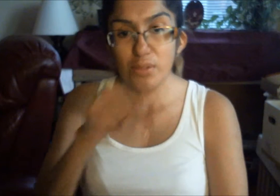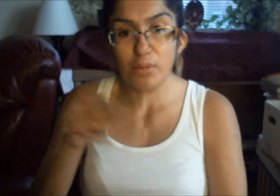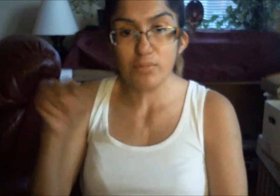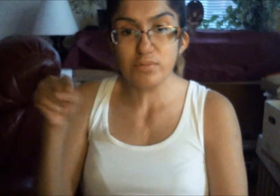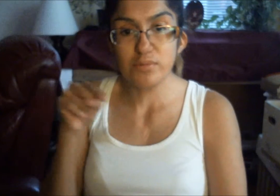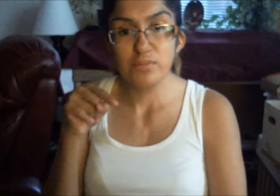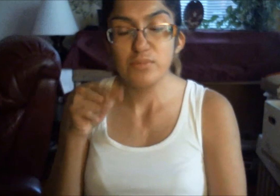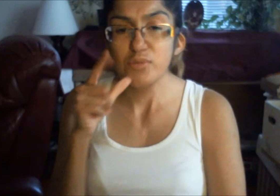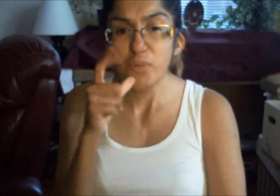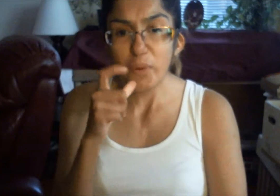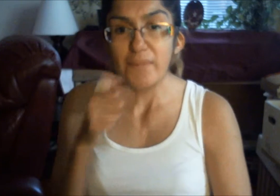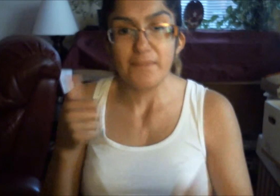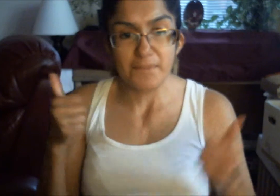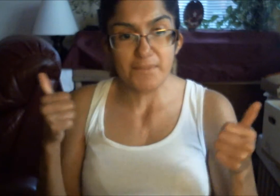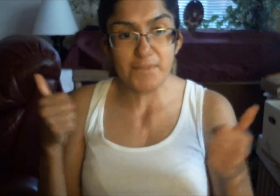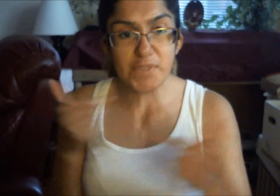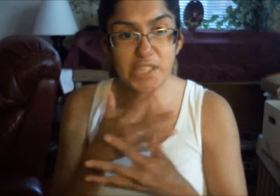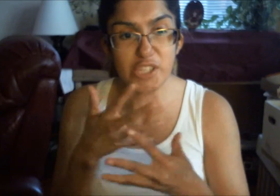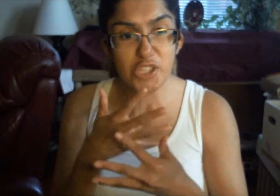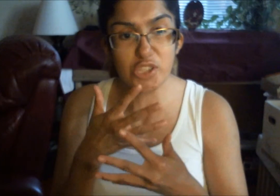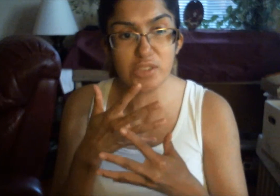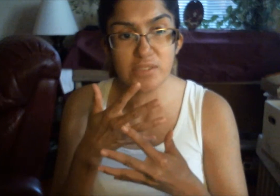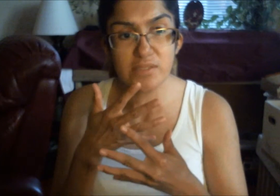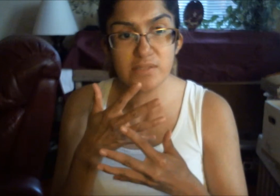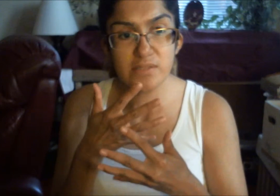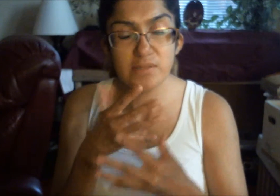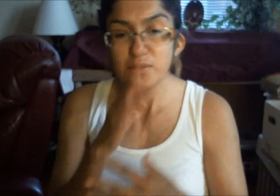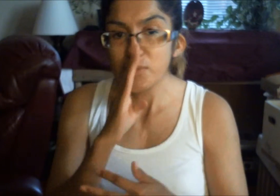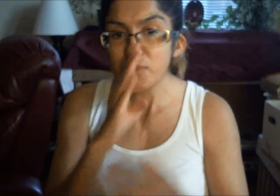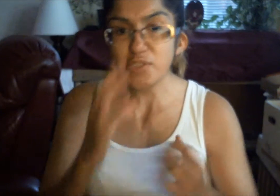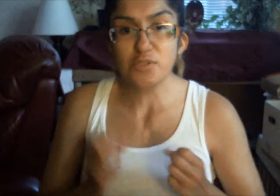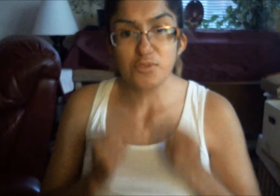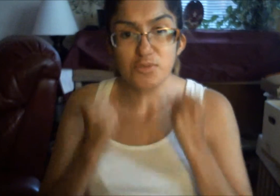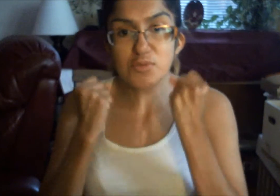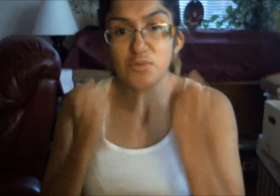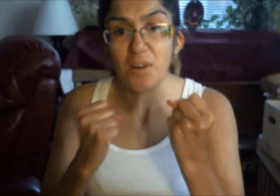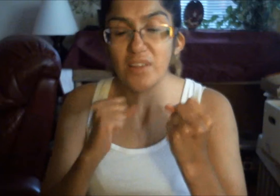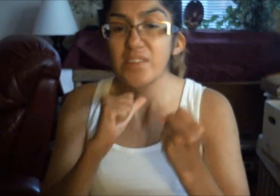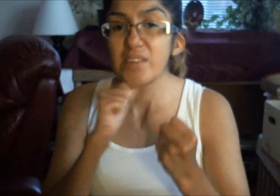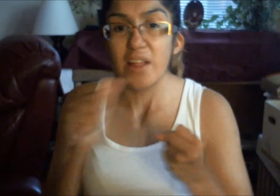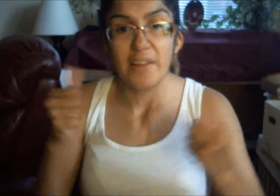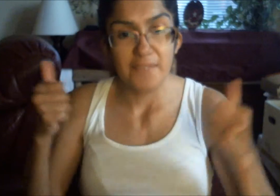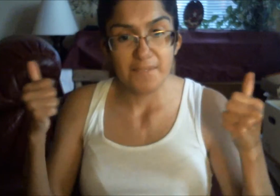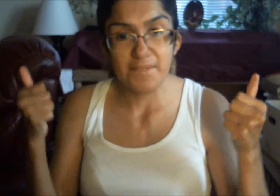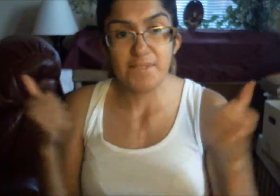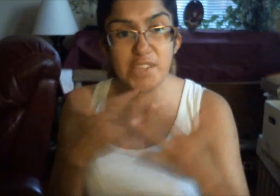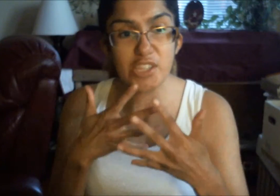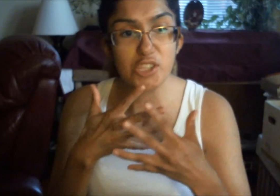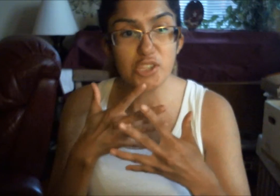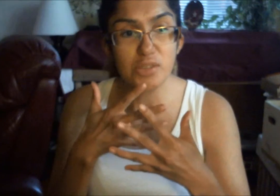is, if there's a compressor at a gas station, just like you fill up your tires, you can fill up your cost and cost. 10,000.